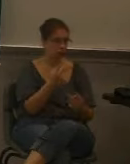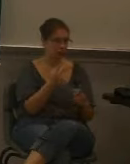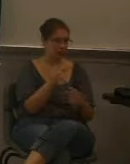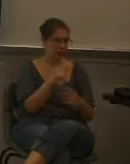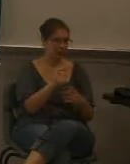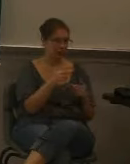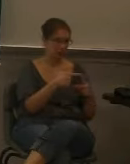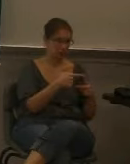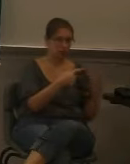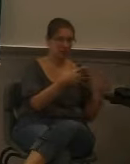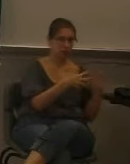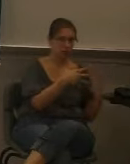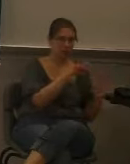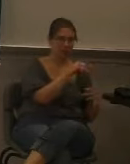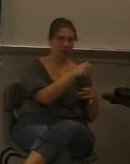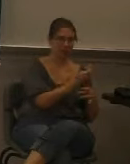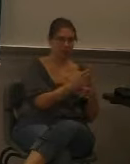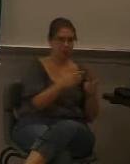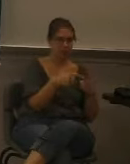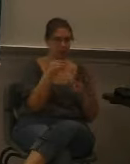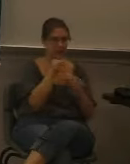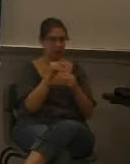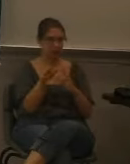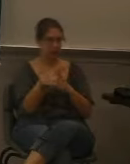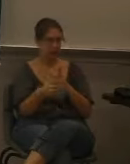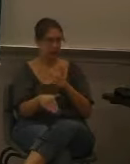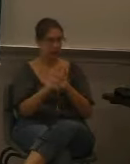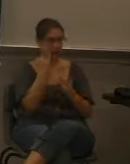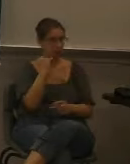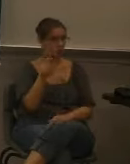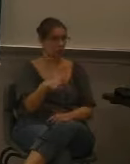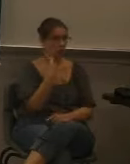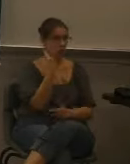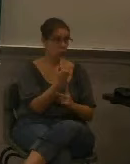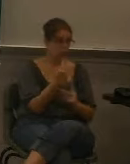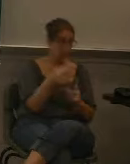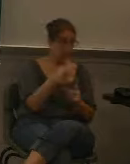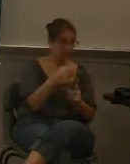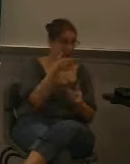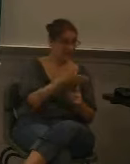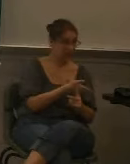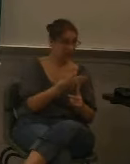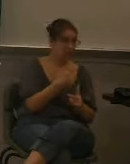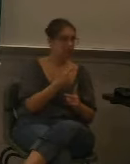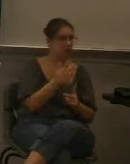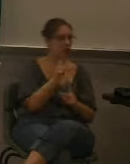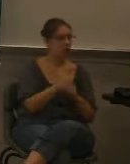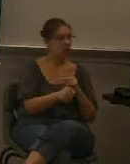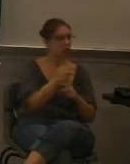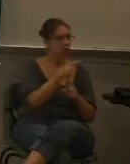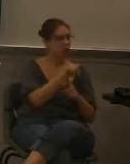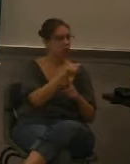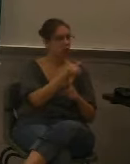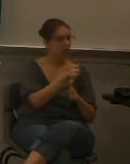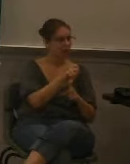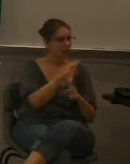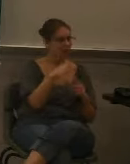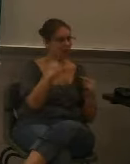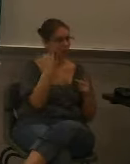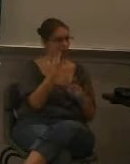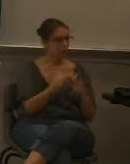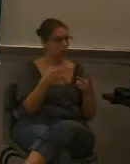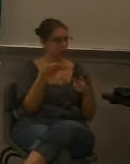out. And it turns out that if only one species is there, it has a lot lower rates than if both species are